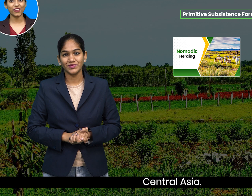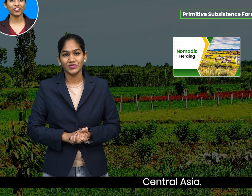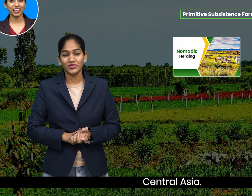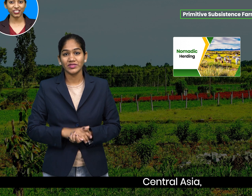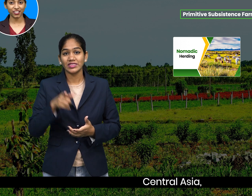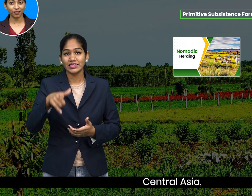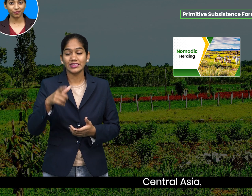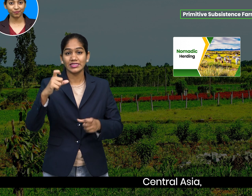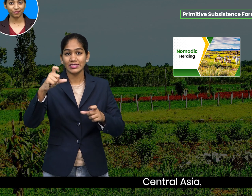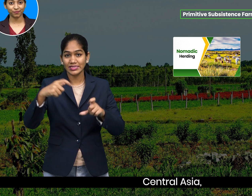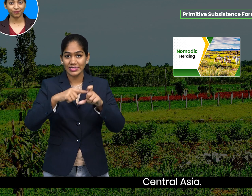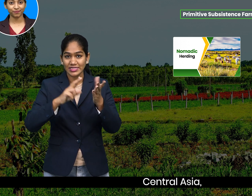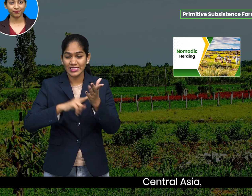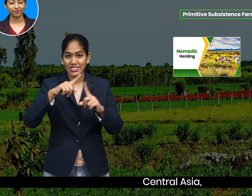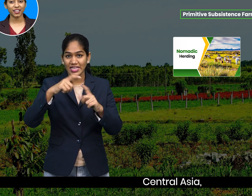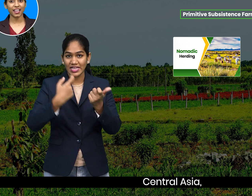Central Asia